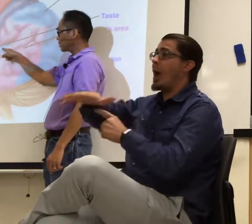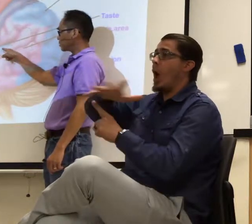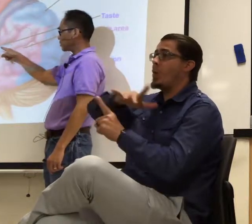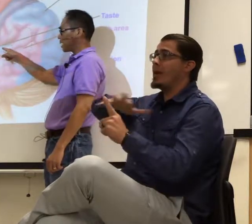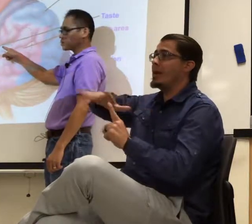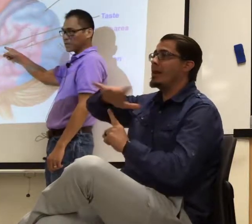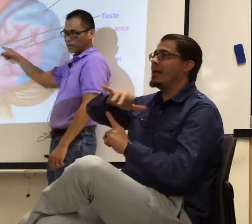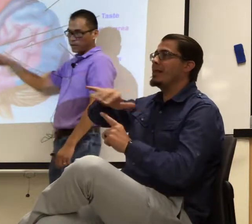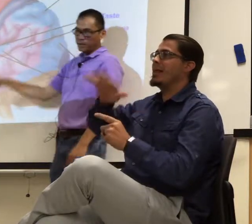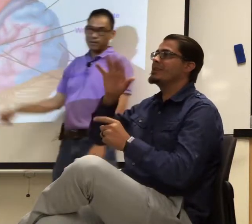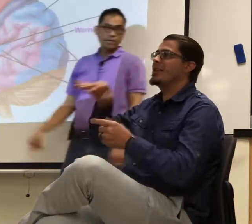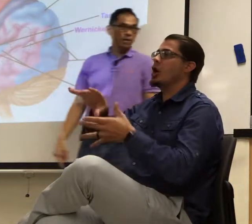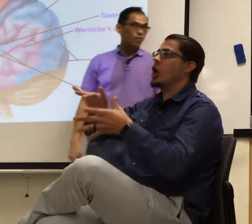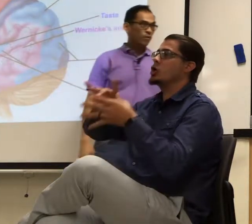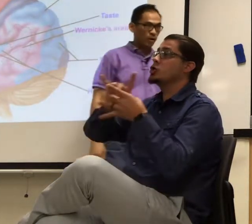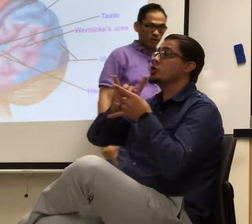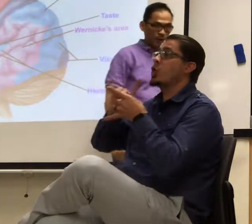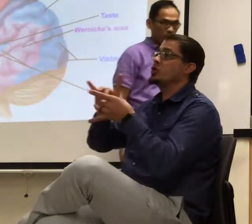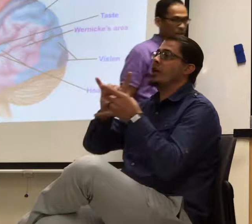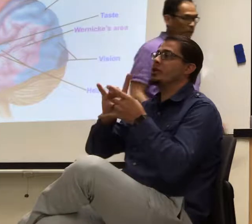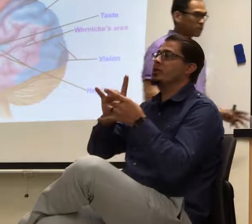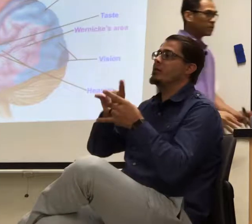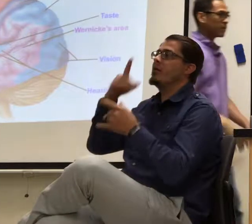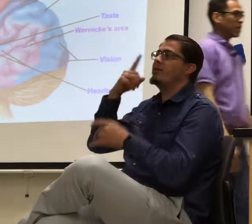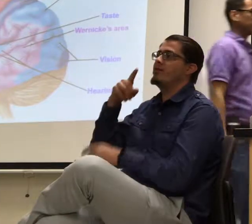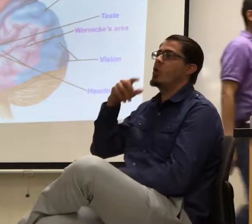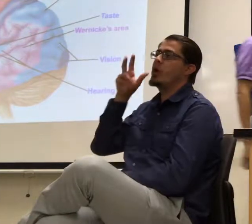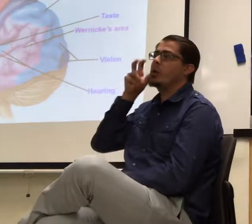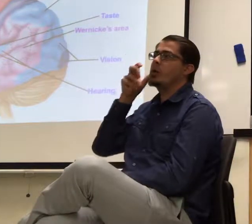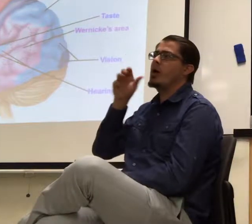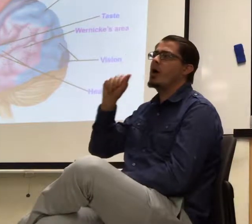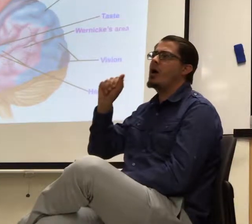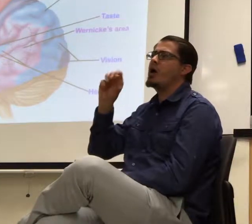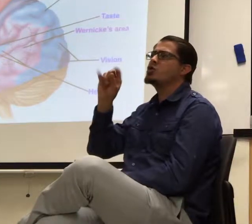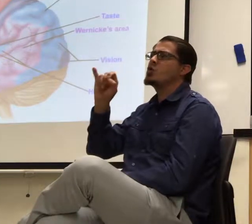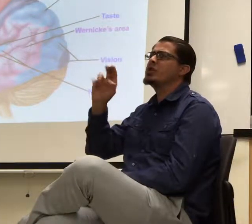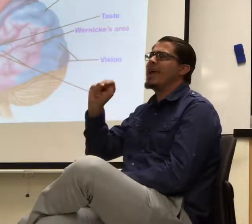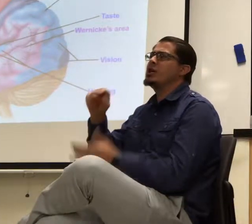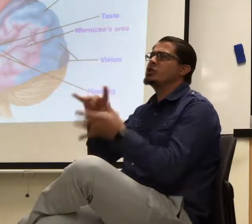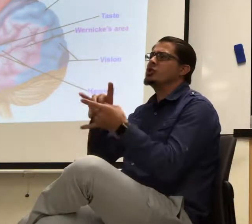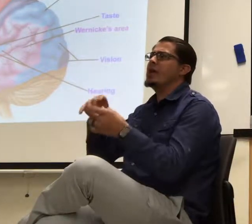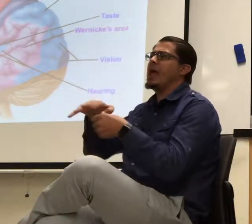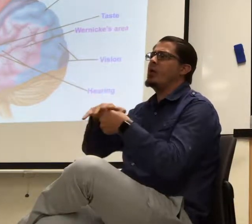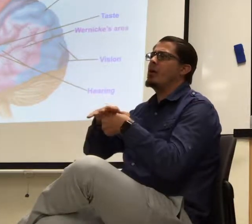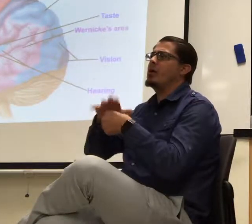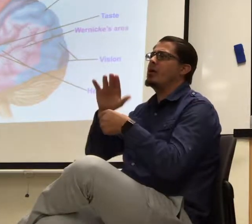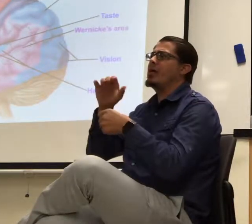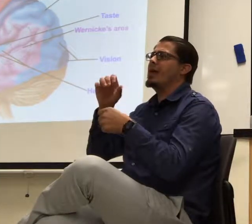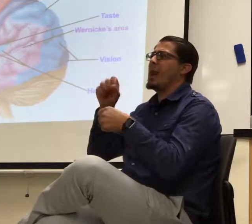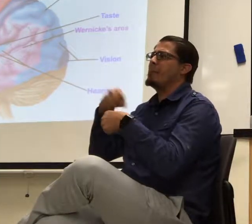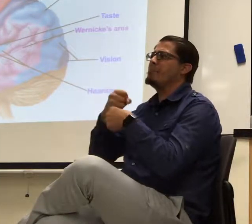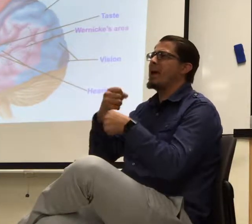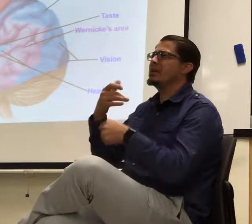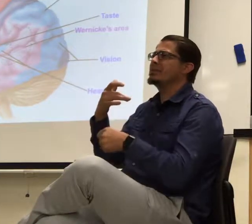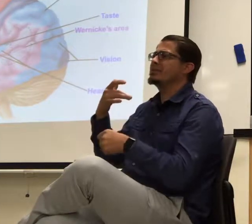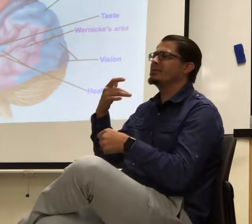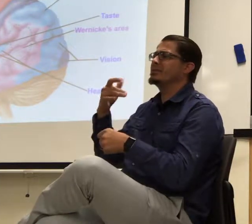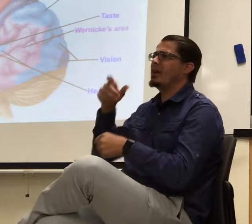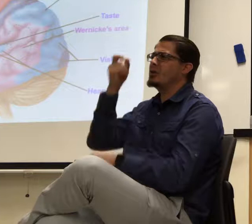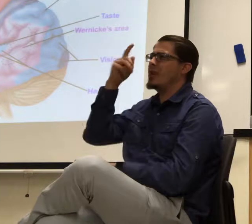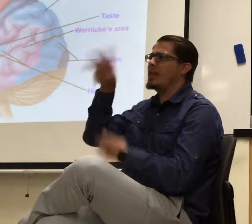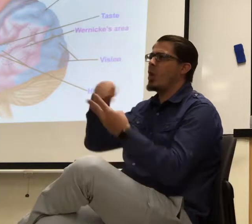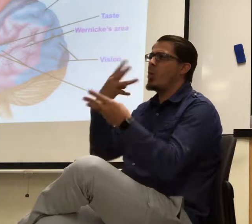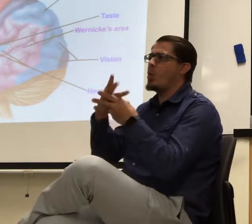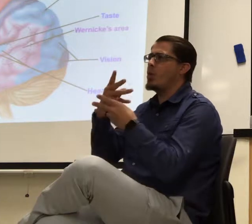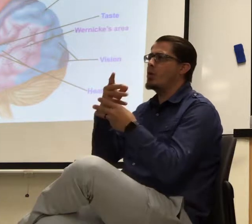is the association area for hearing. Association areas kind of make sense of the world for us. they take all